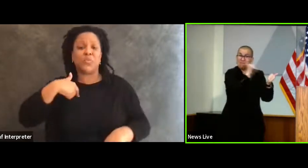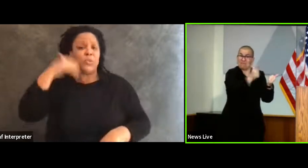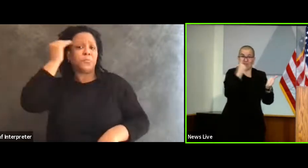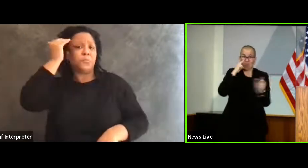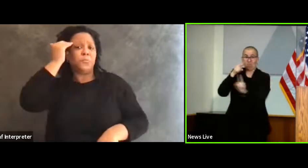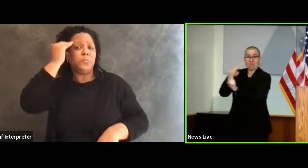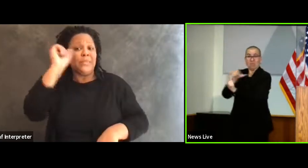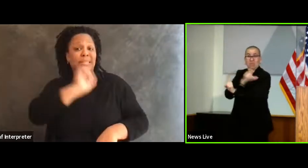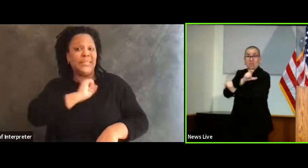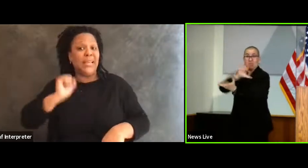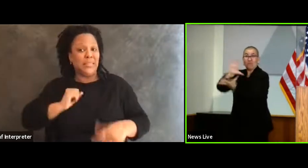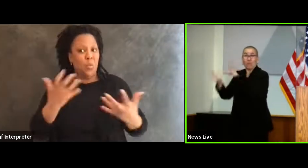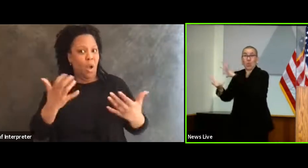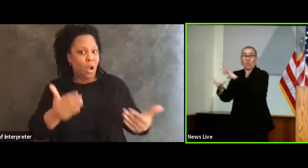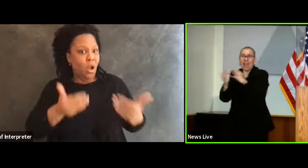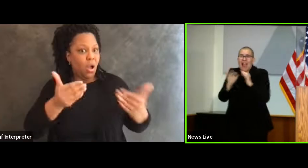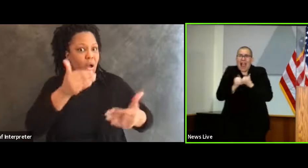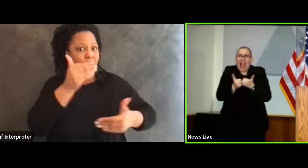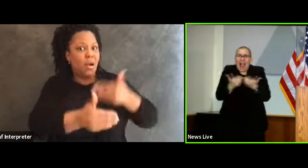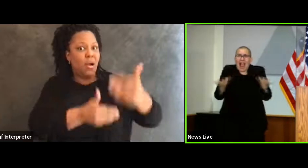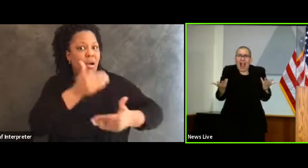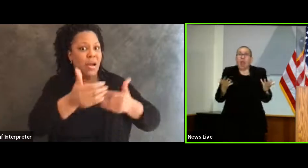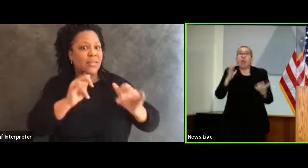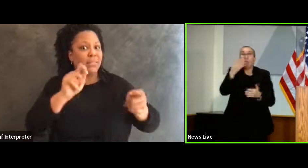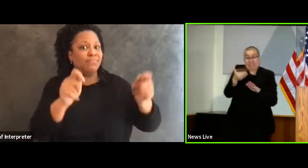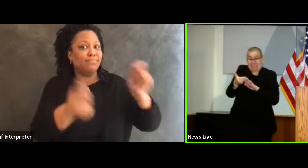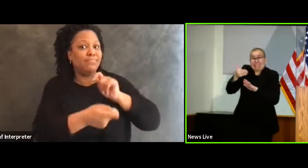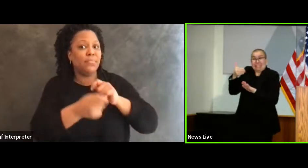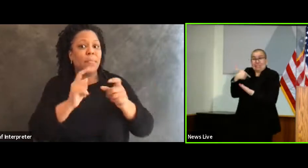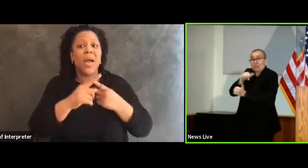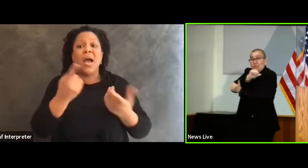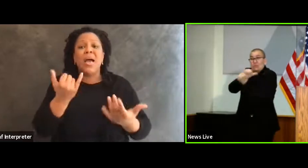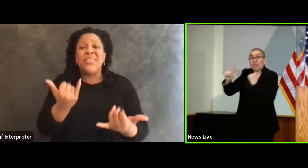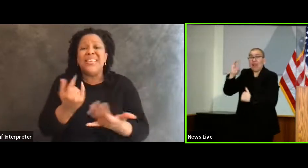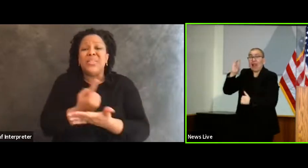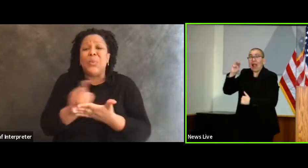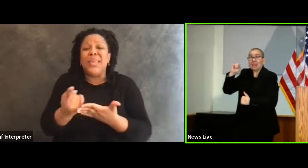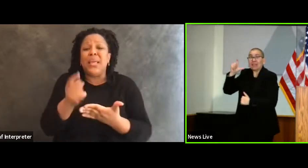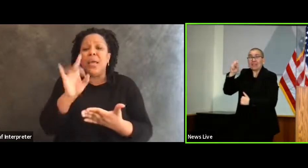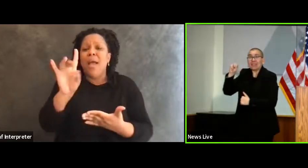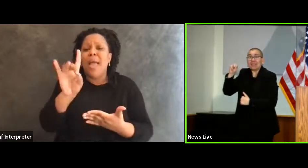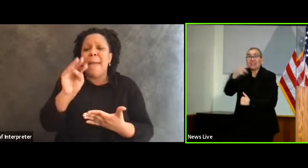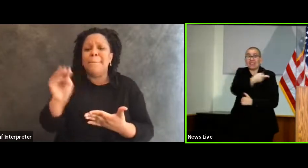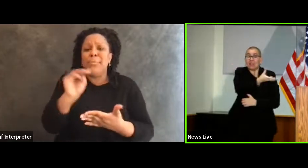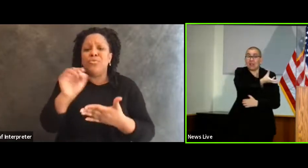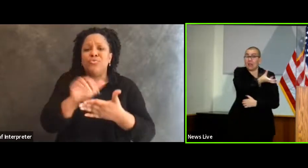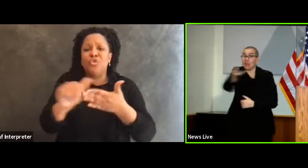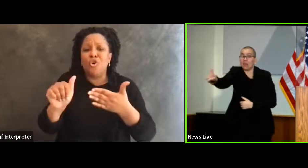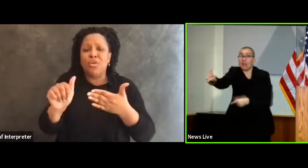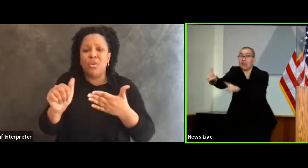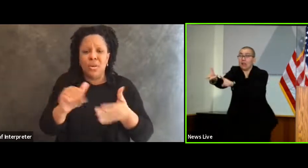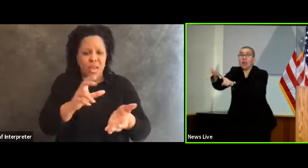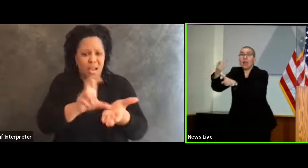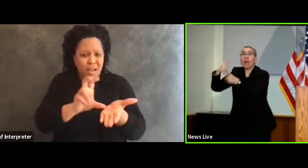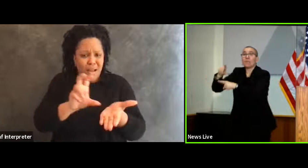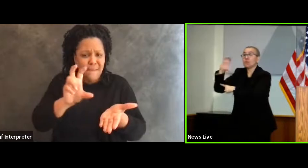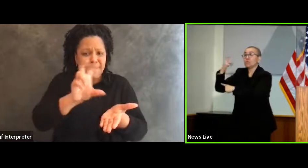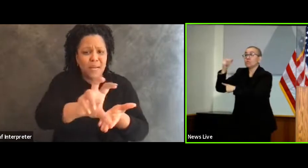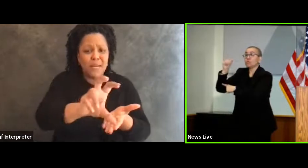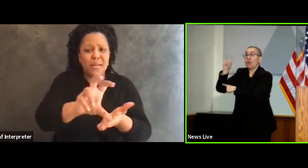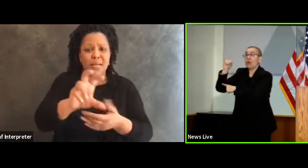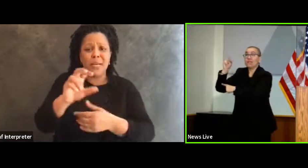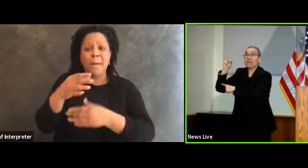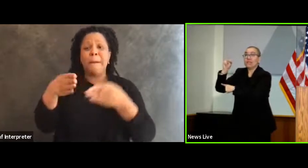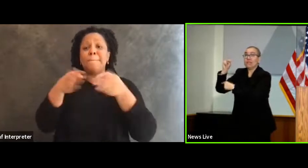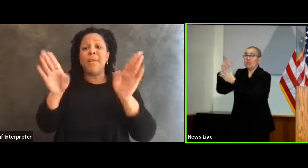week, we passed almost $8 million very quickly to fund public safety after the Chauvin trial. We need to act with the